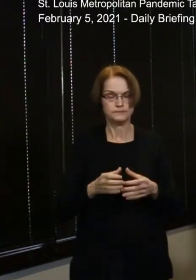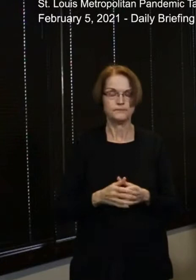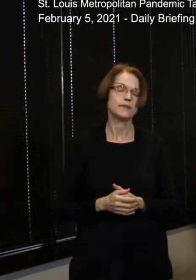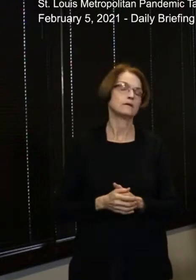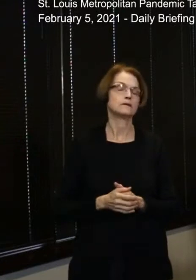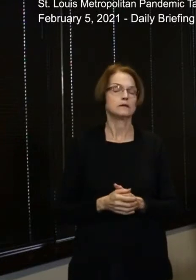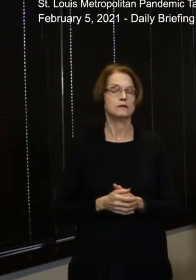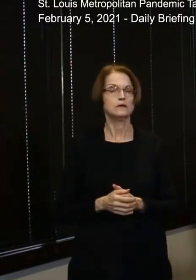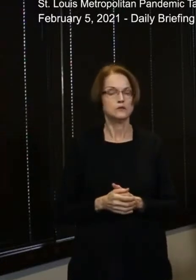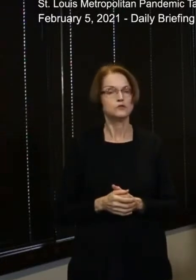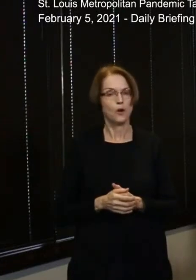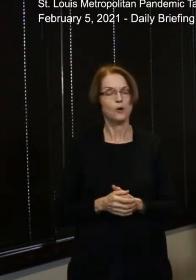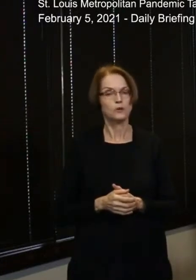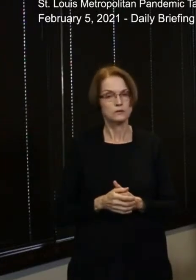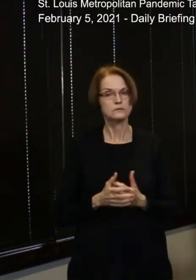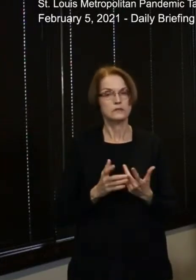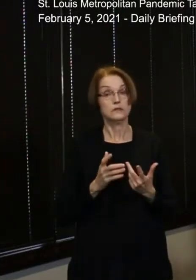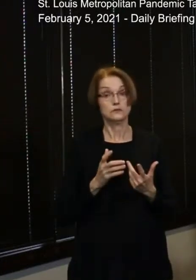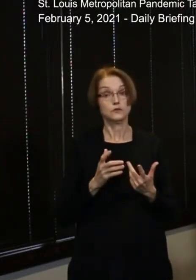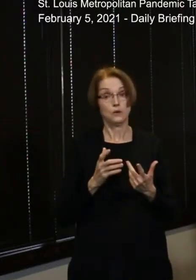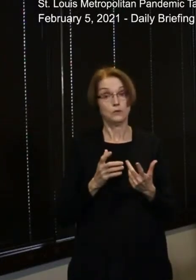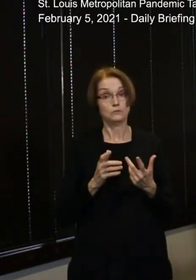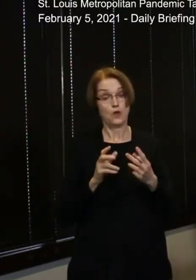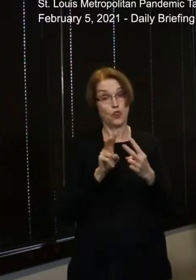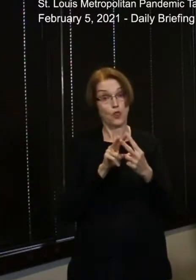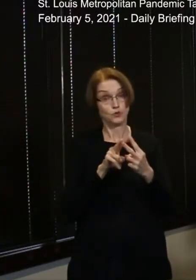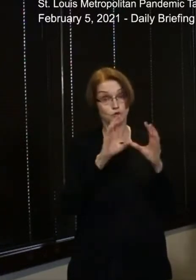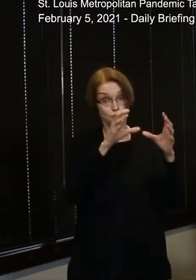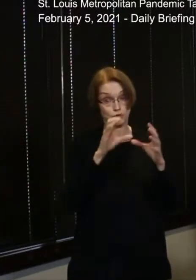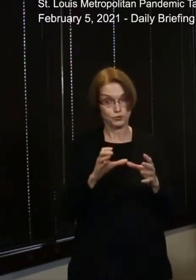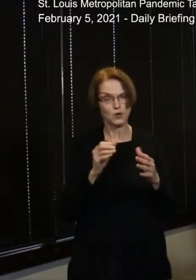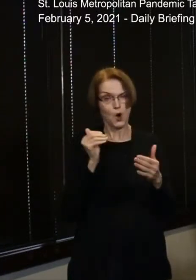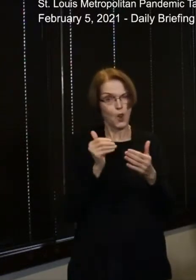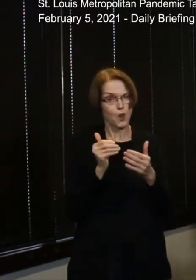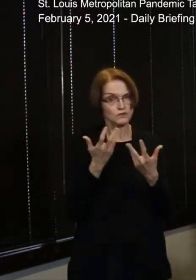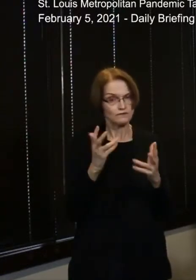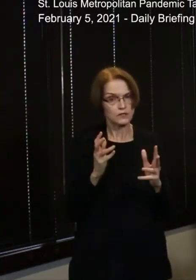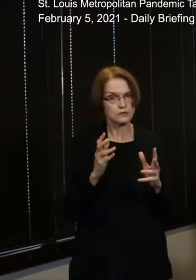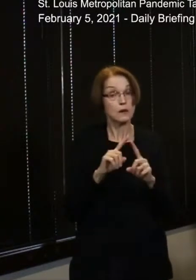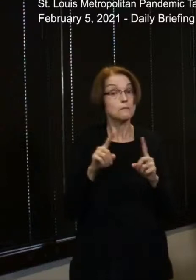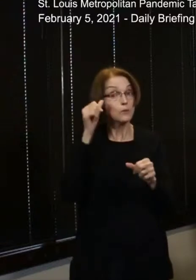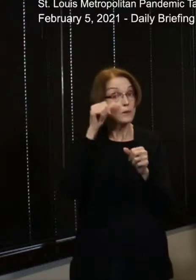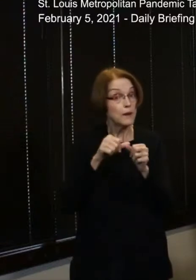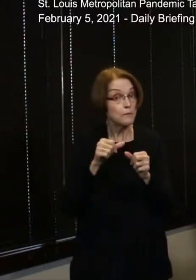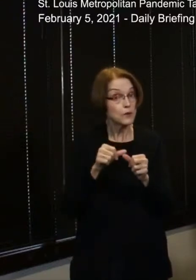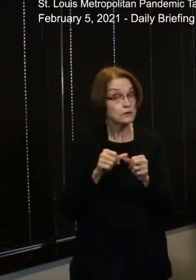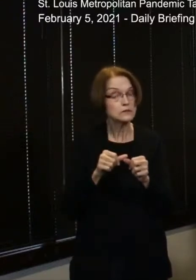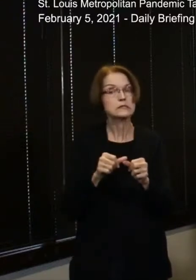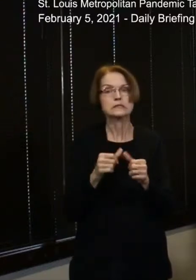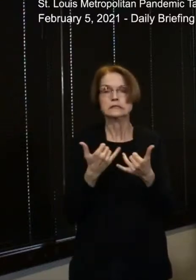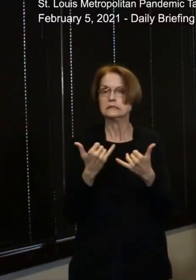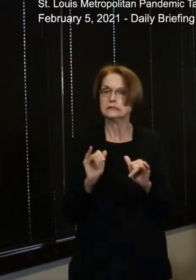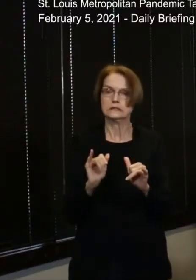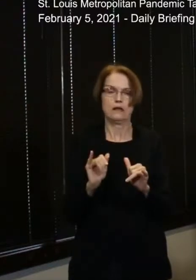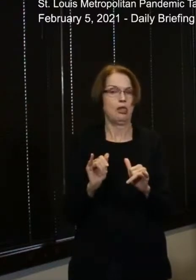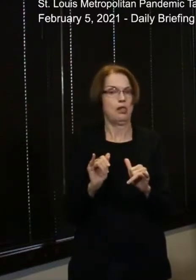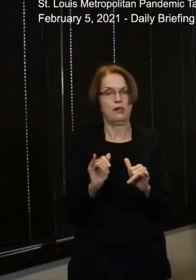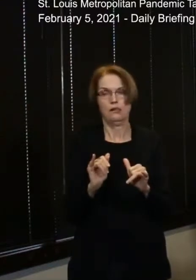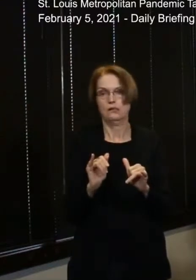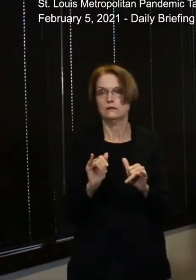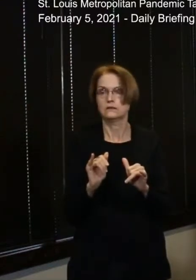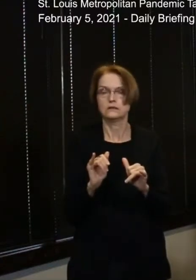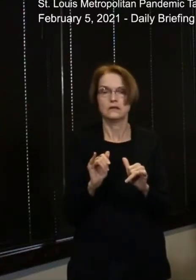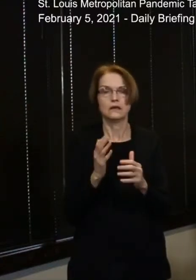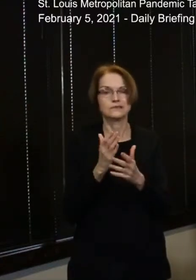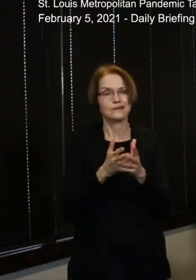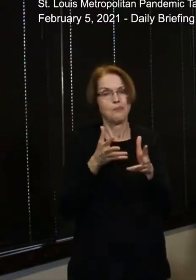so we are getting closer and closer to finishing those out. But just remember, we're still cleaning up those populations,